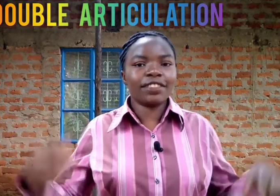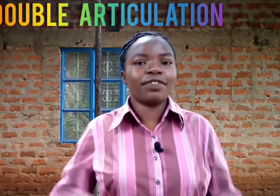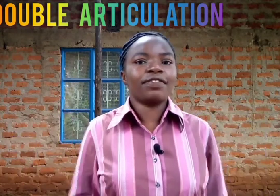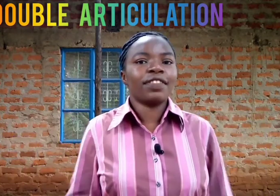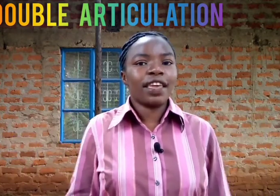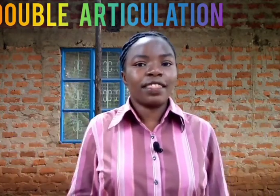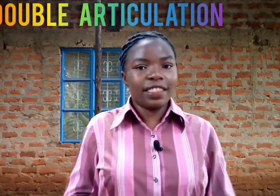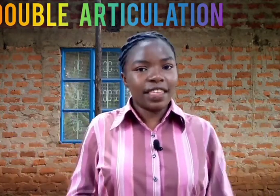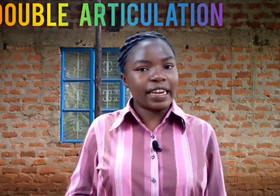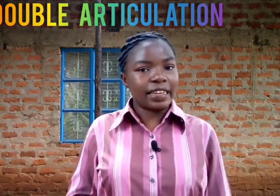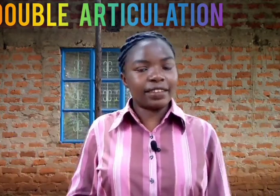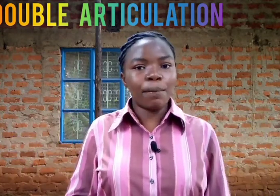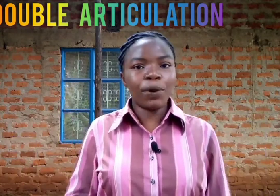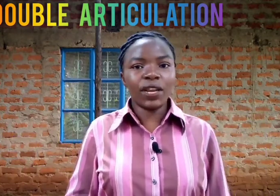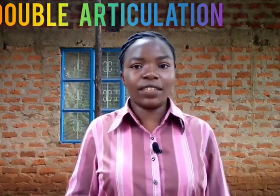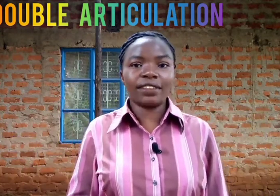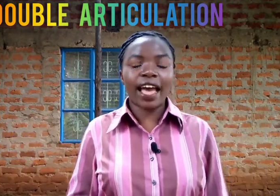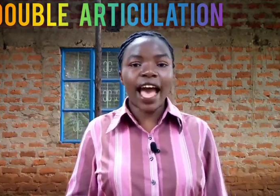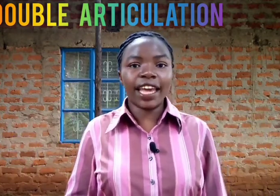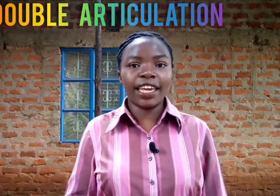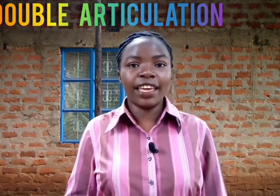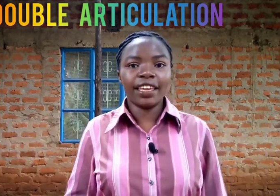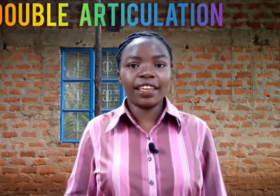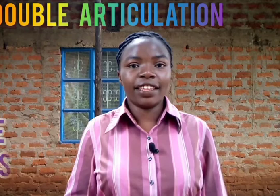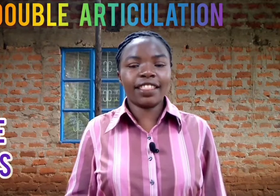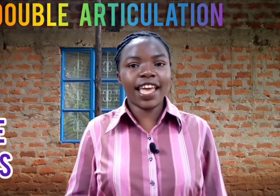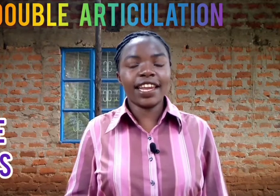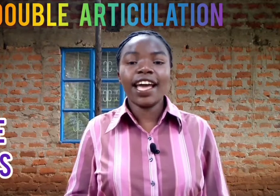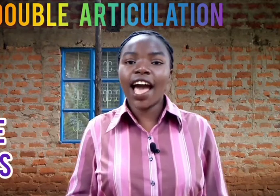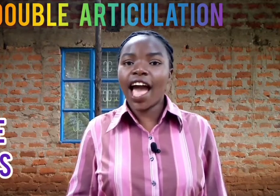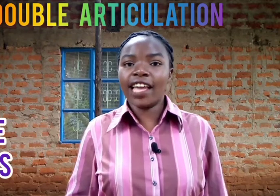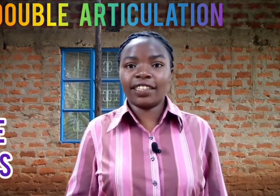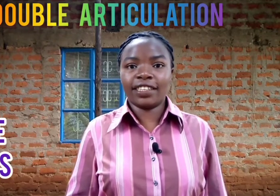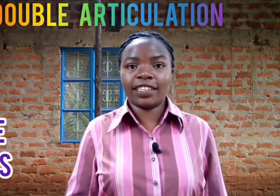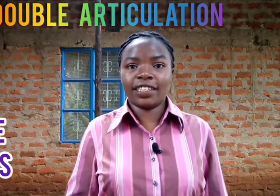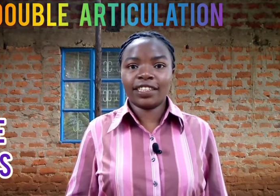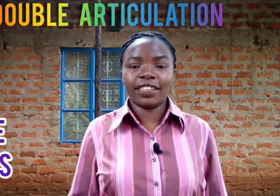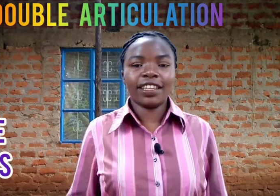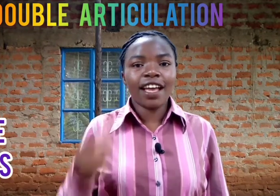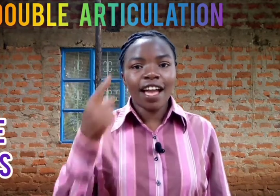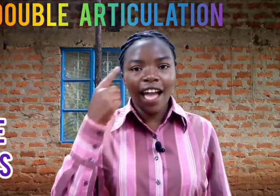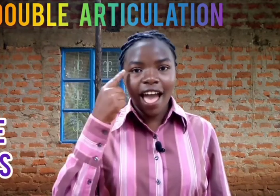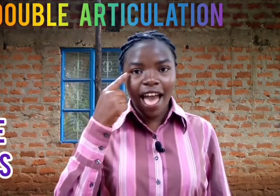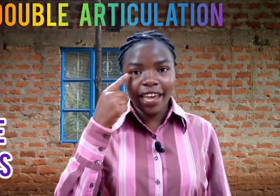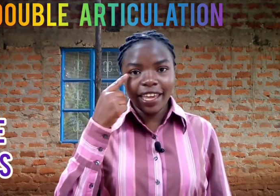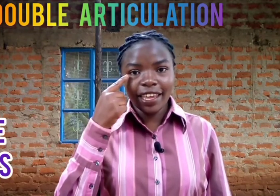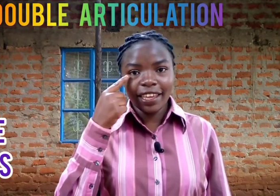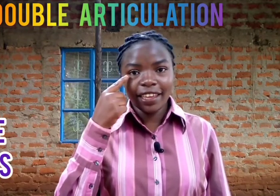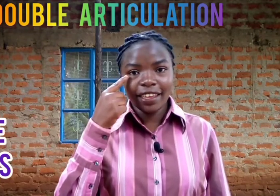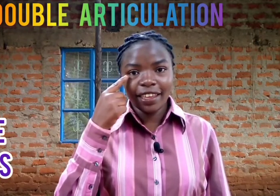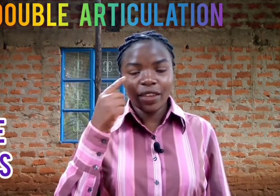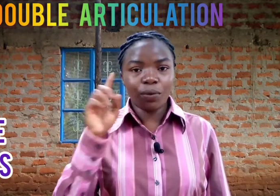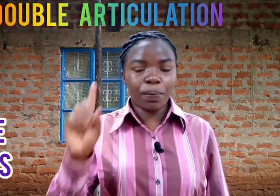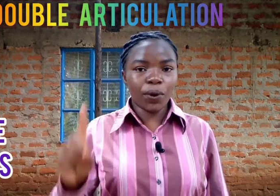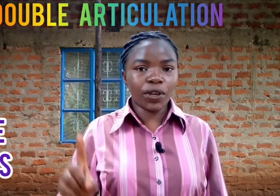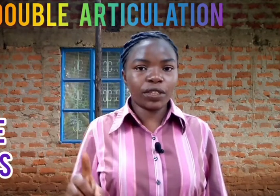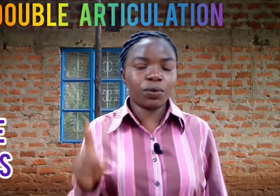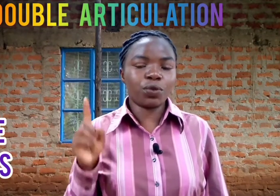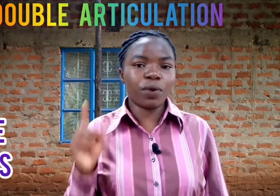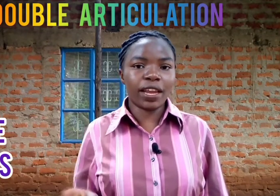The third example is eye, then eyes. Eye. We point with one